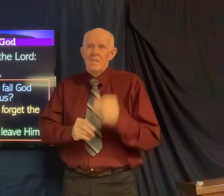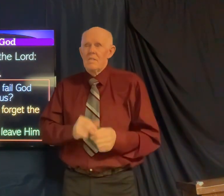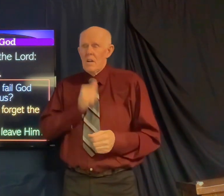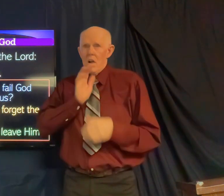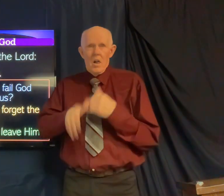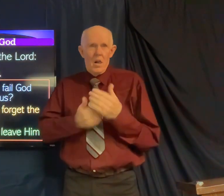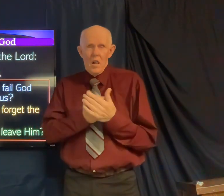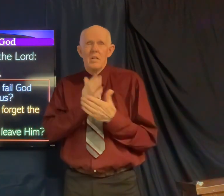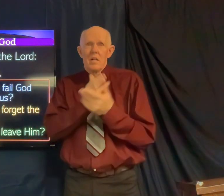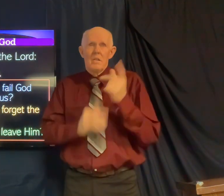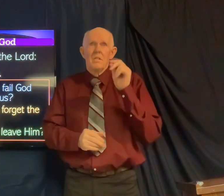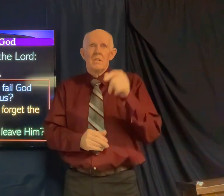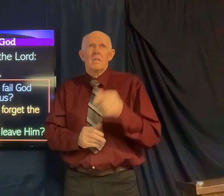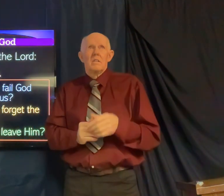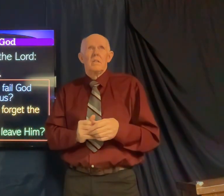Some people do, not all people.